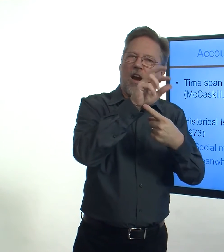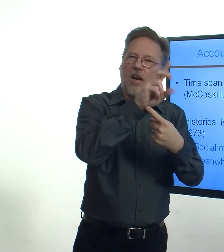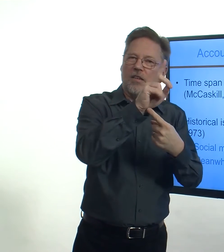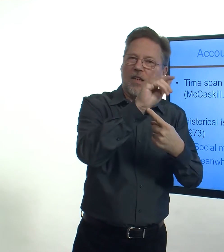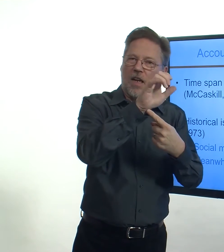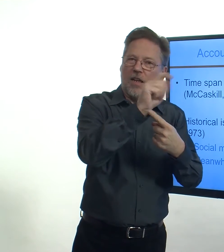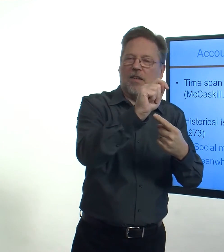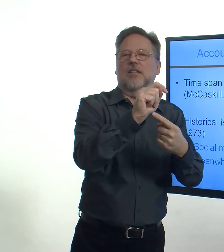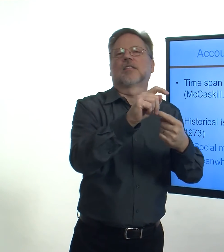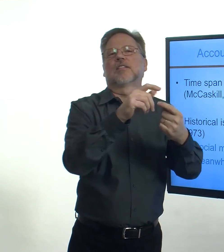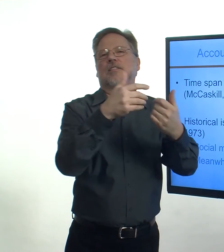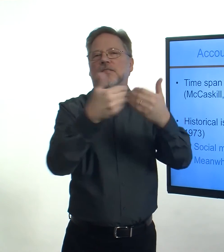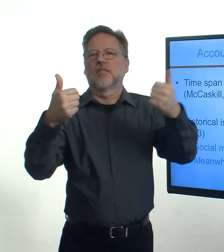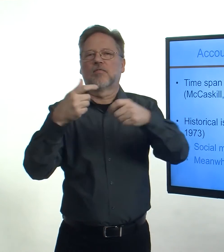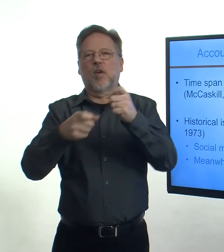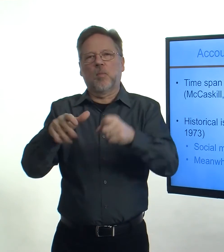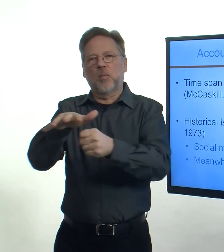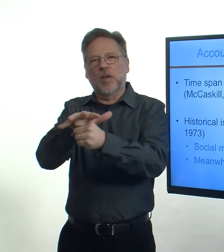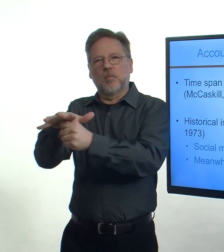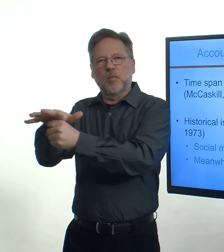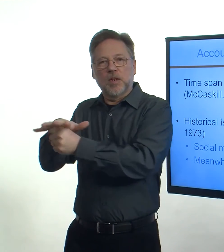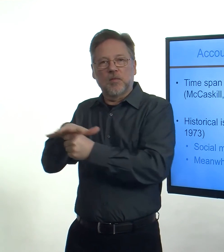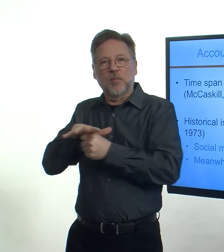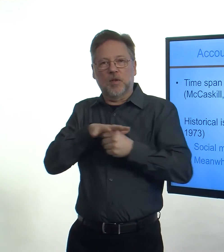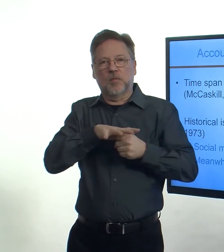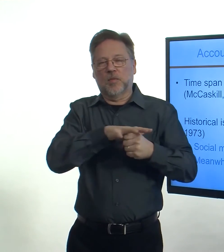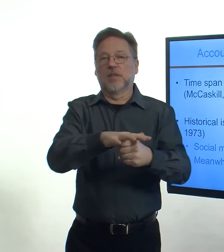standard mainstream dialect apart from regional dialects.